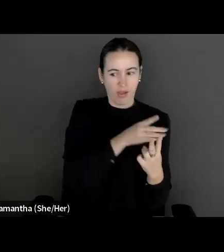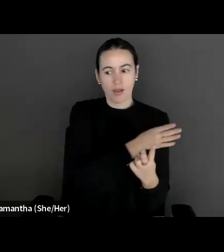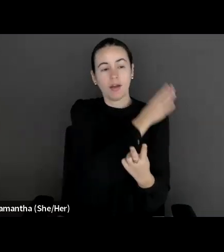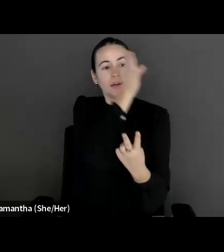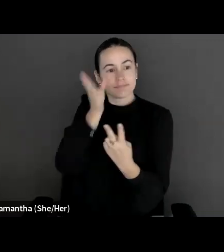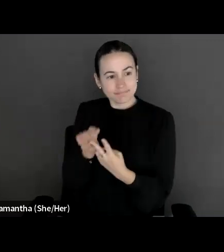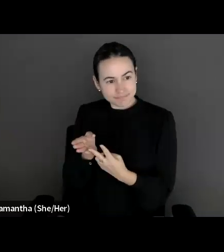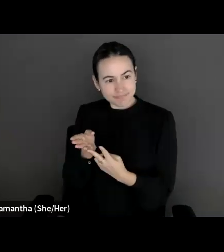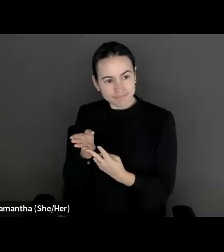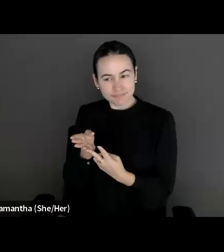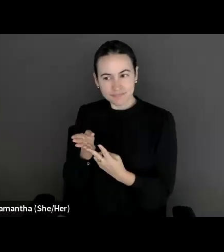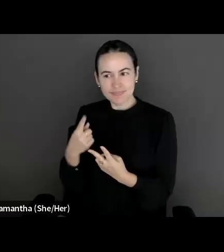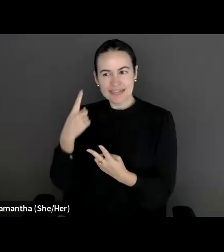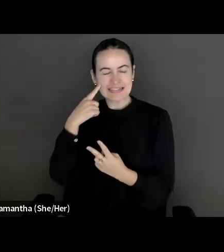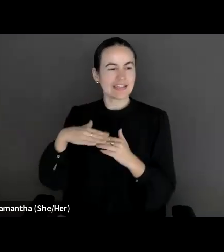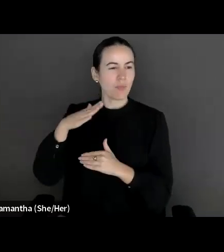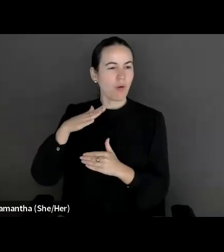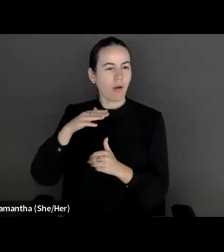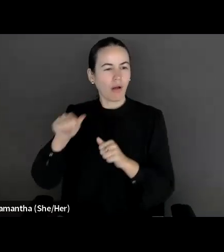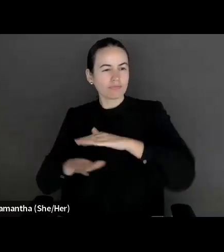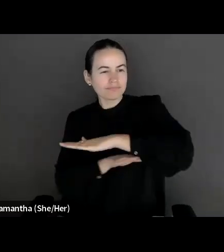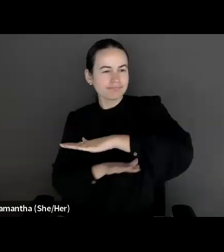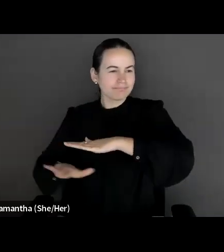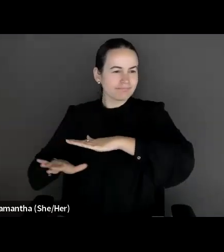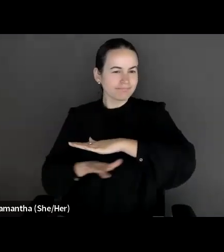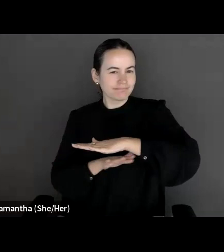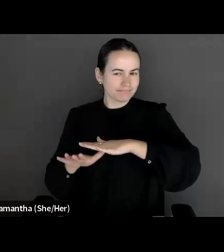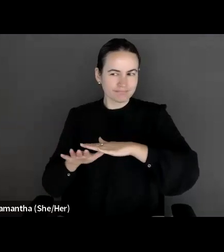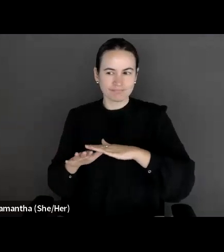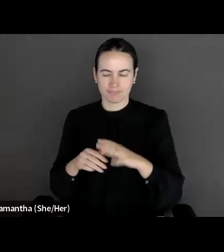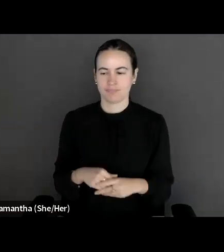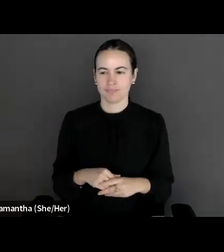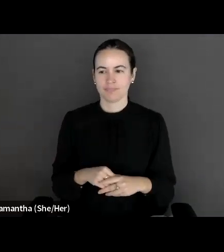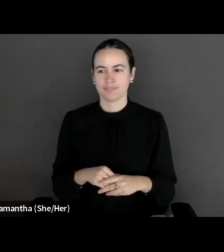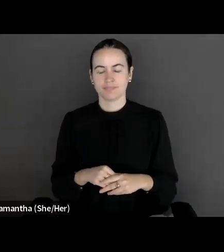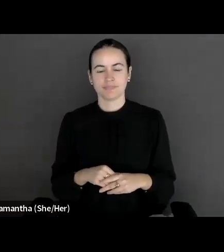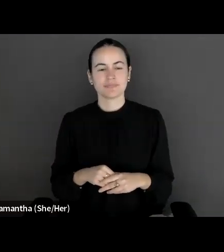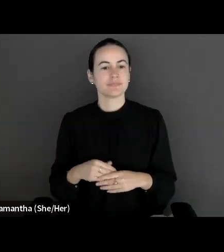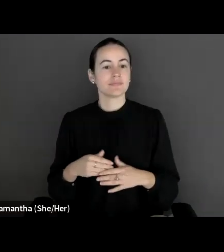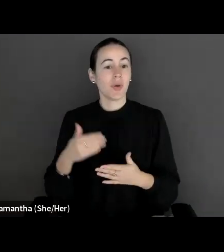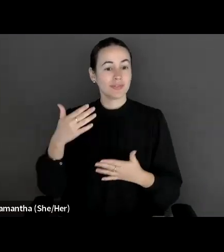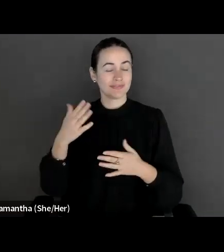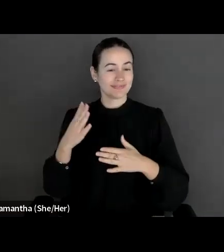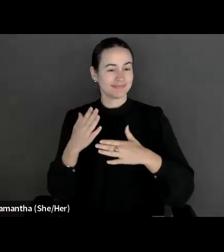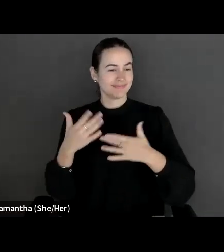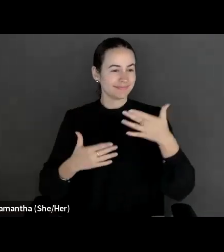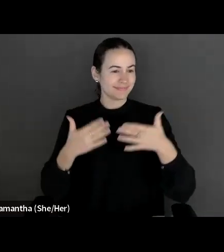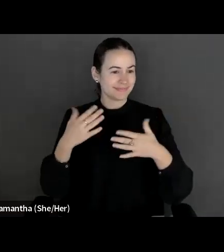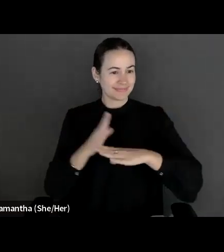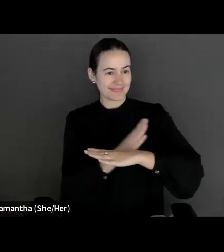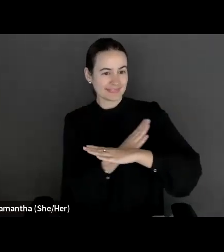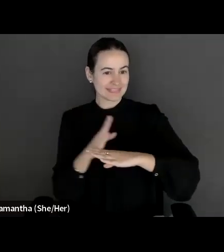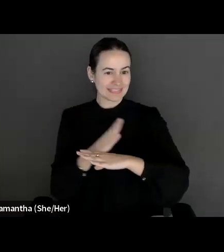are actually operationalized. And rating scales fall under the operationalized